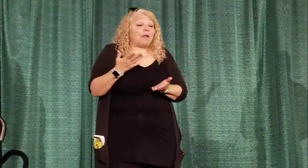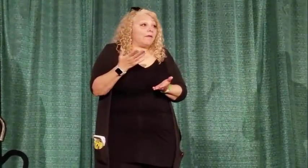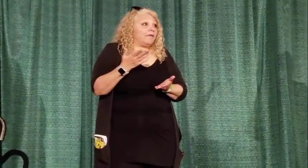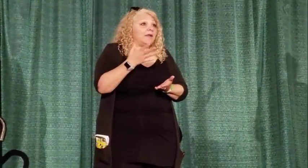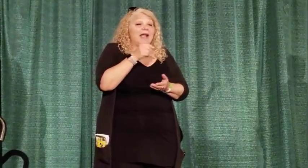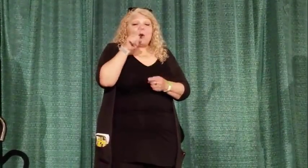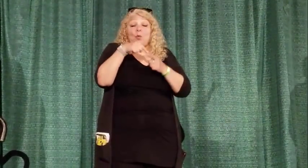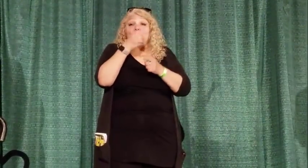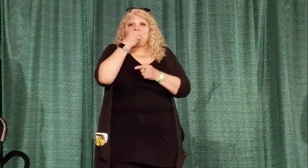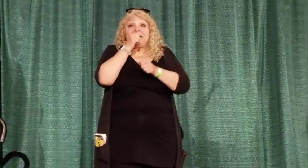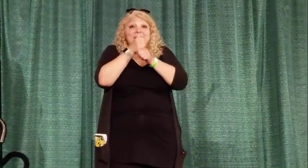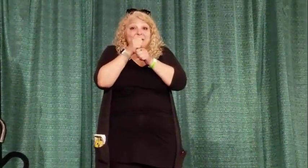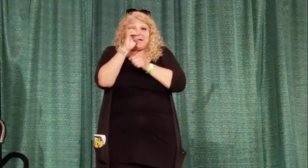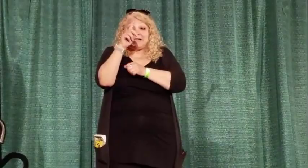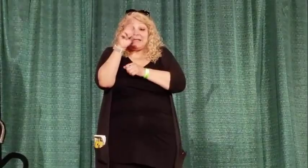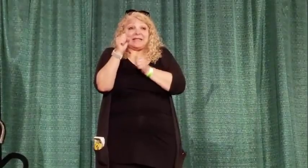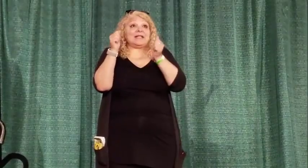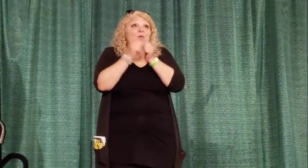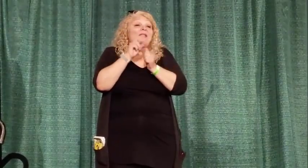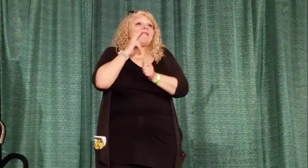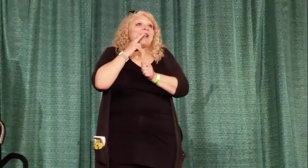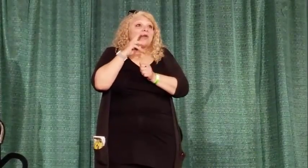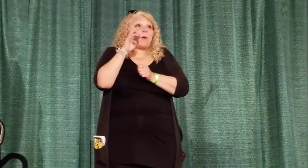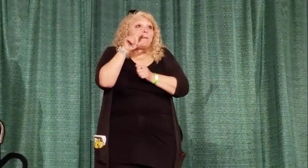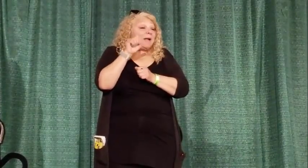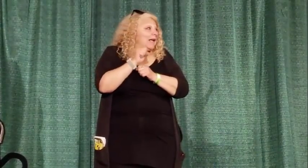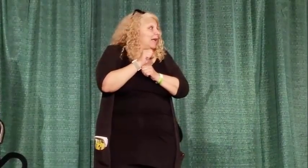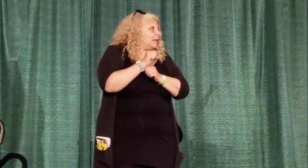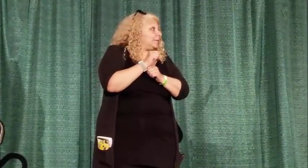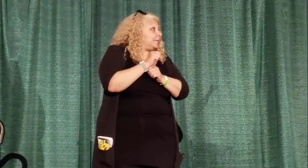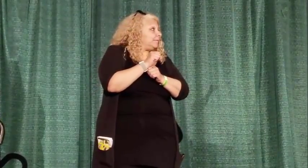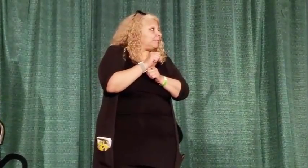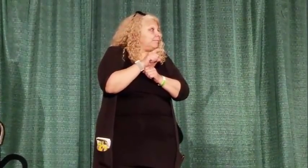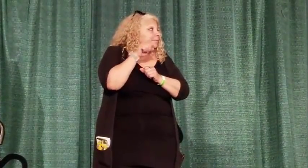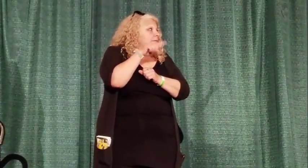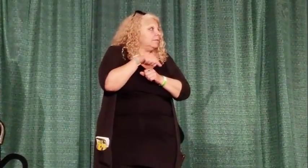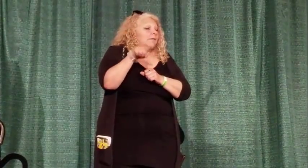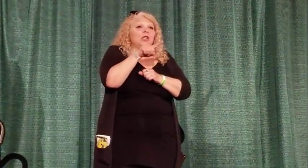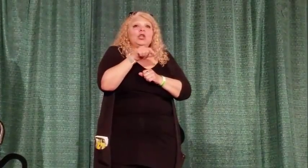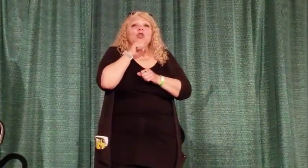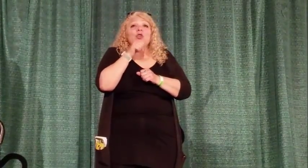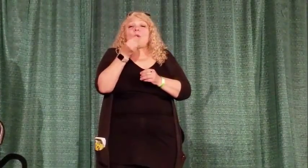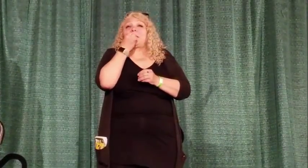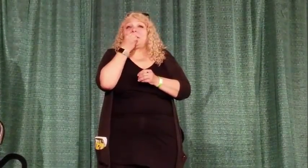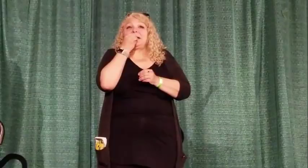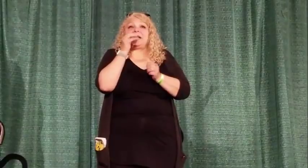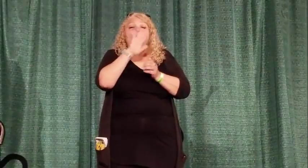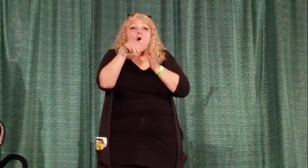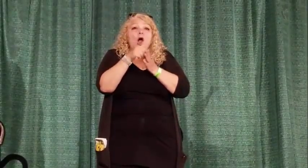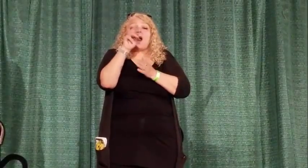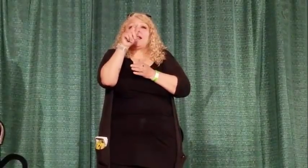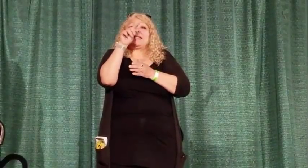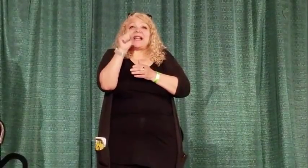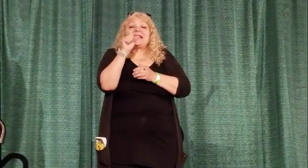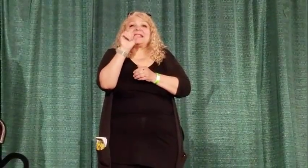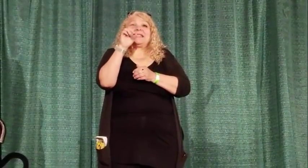eat nuts and seeds with the vegetable meals, see, here's the thing. You don't want to eat most of your nuts and seeds with your oatmeal for breakfast. You don't want to